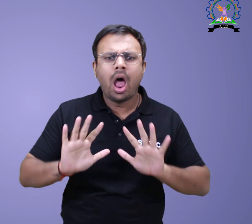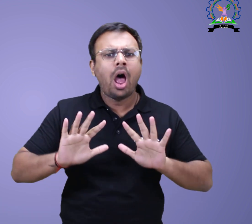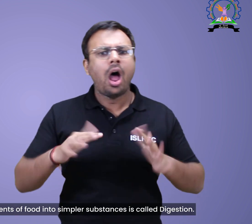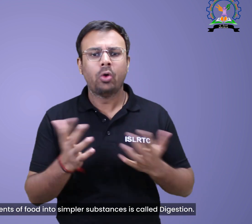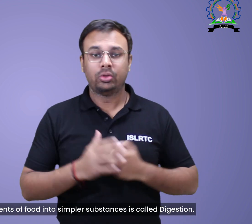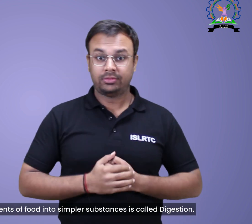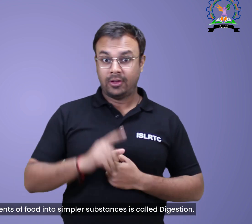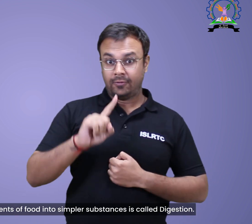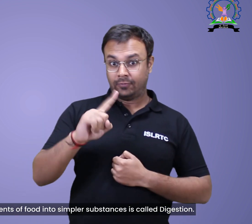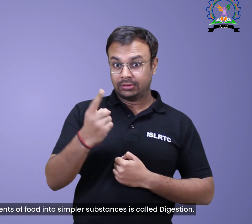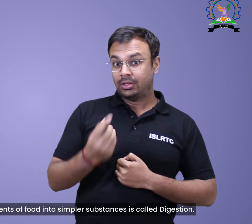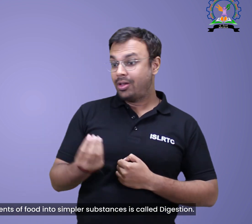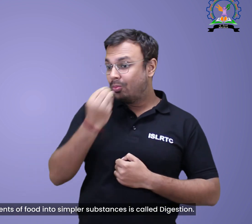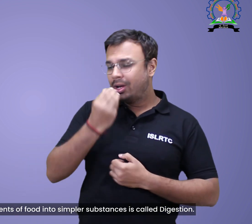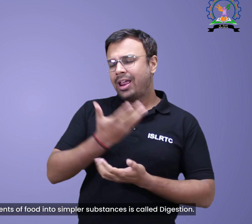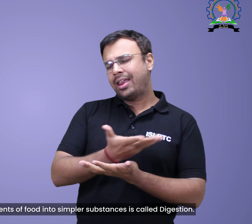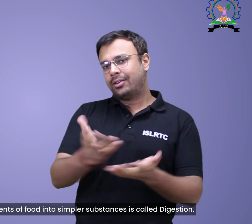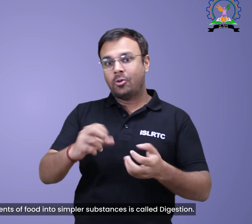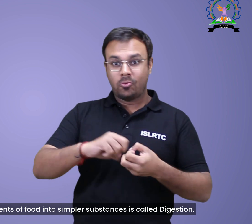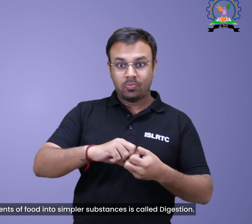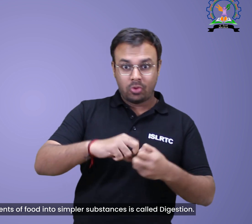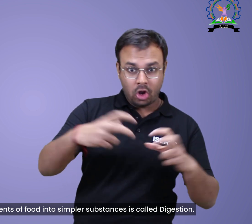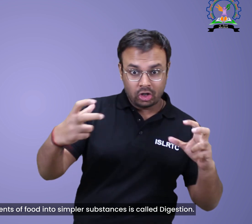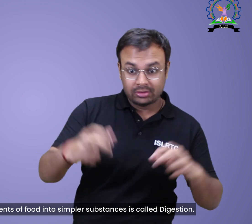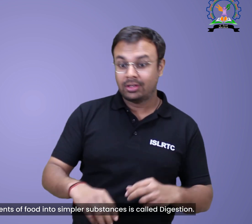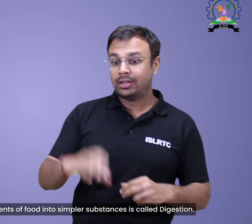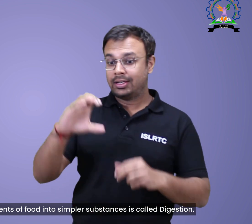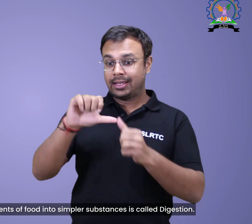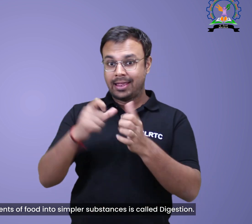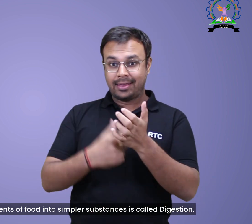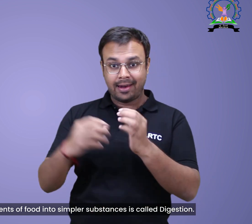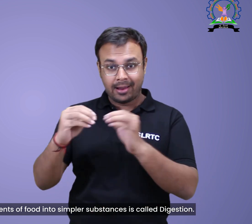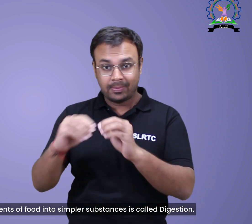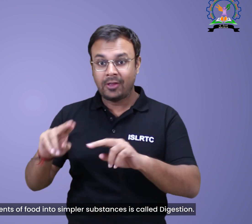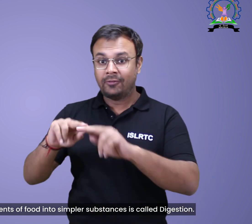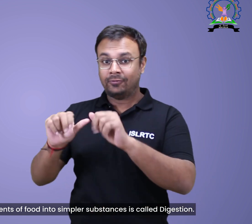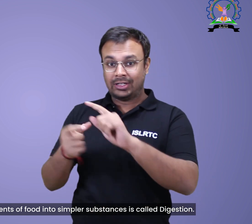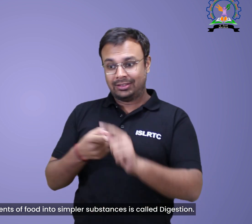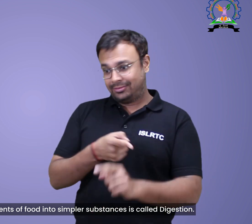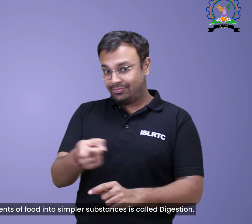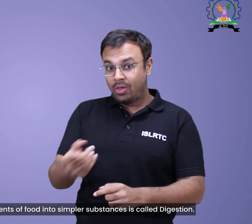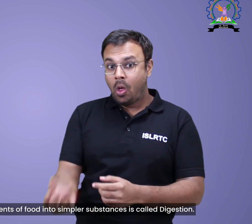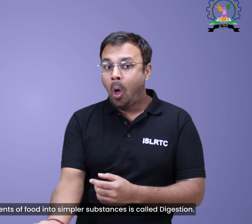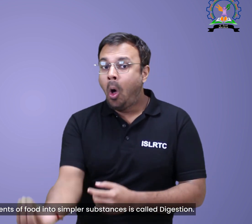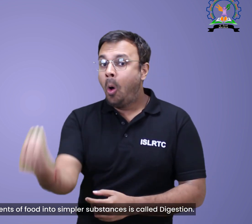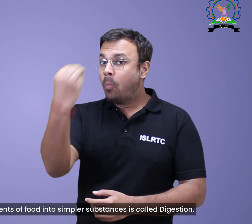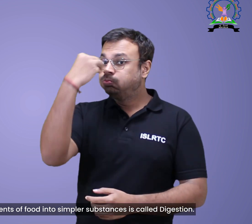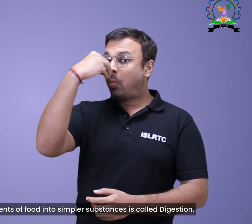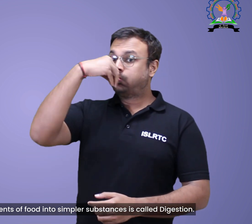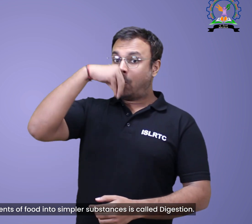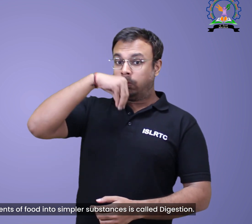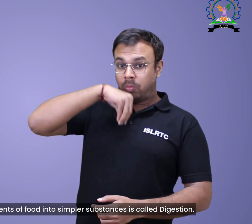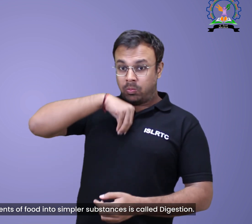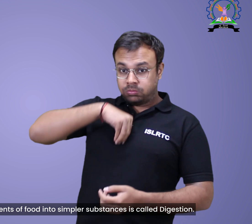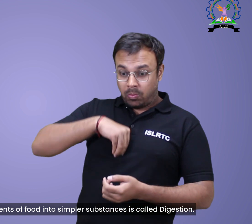The breakdown of complex components of food into simpler substances is called digestion.